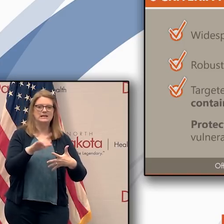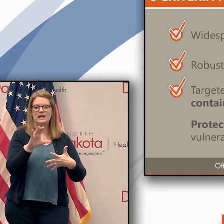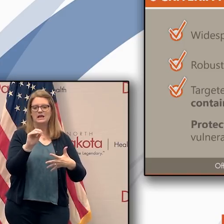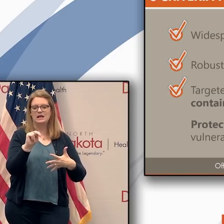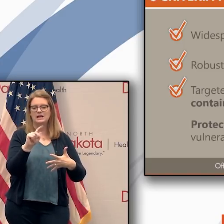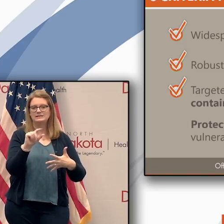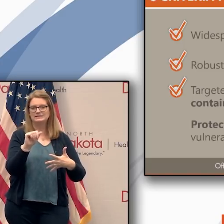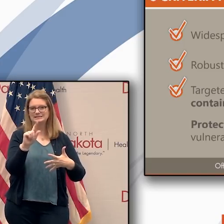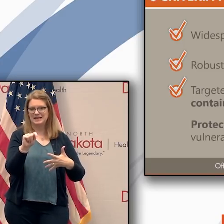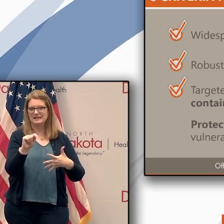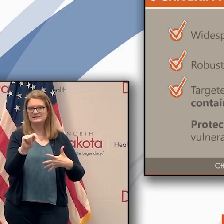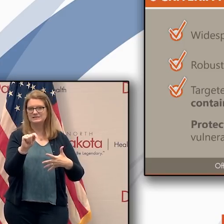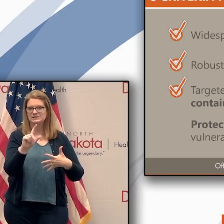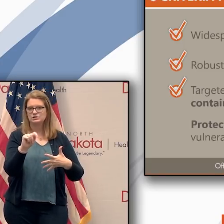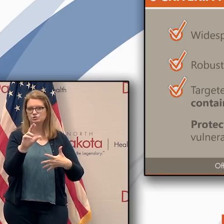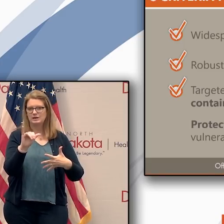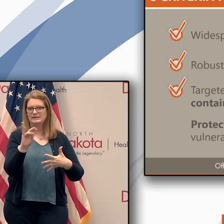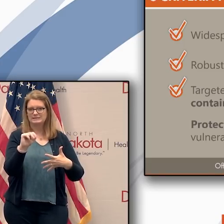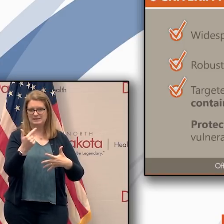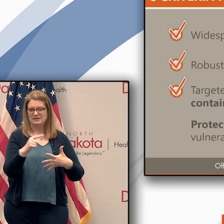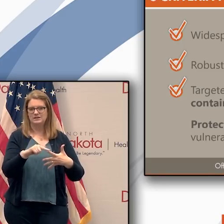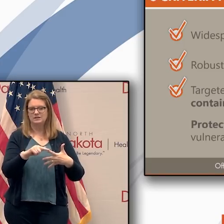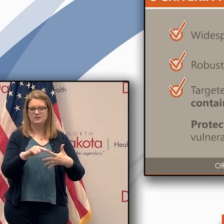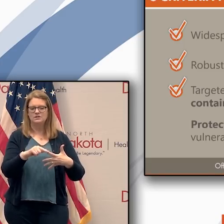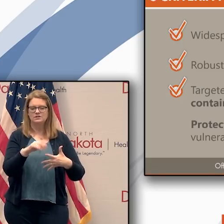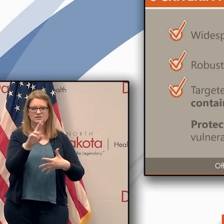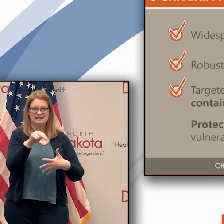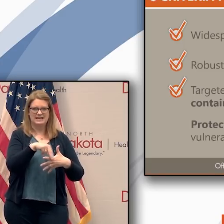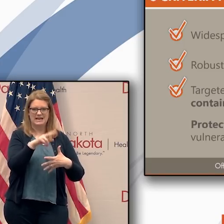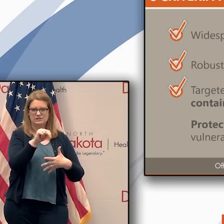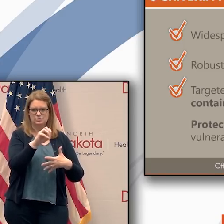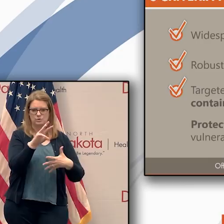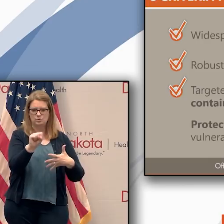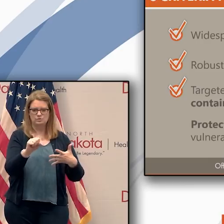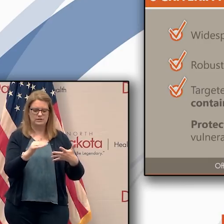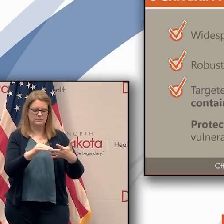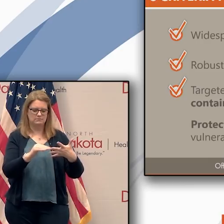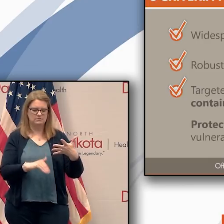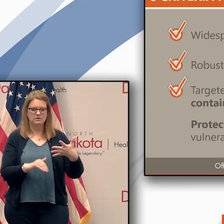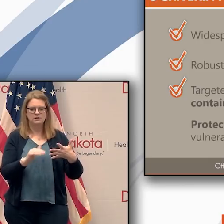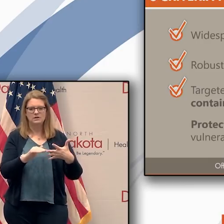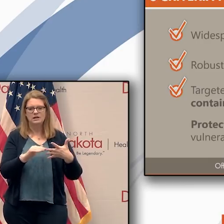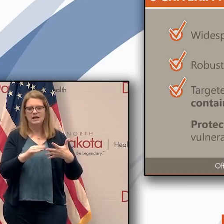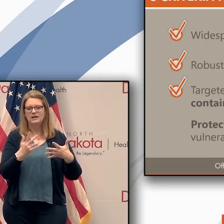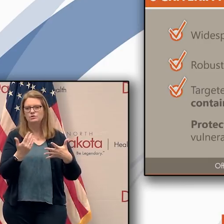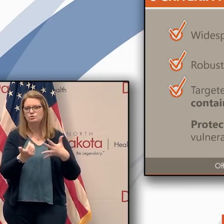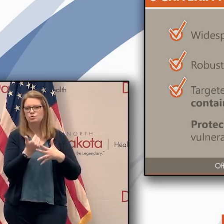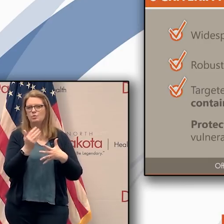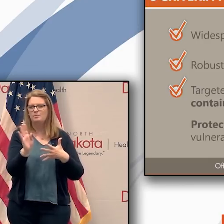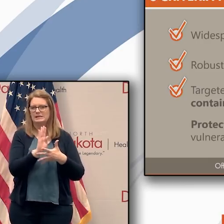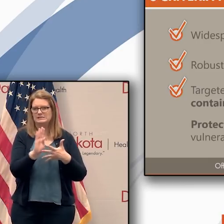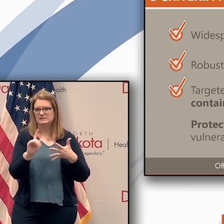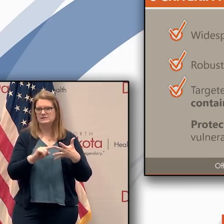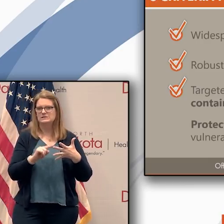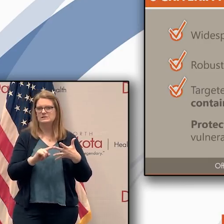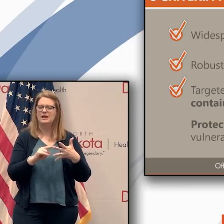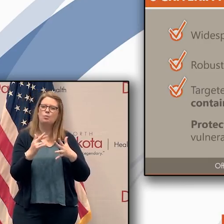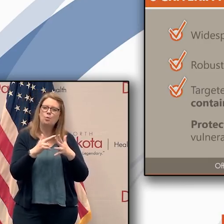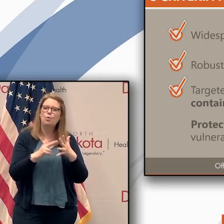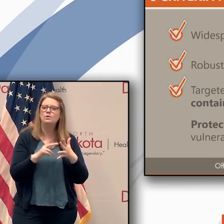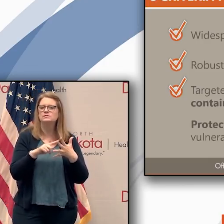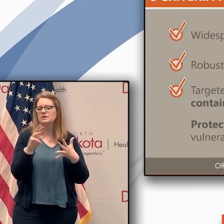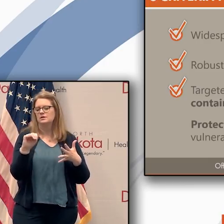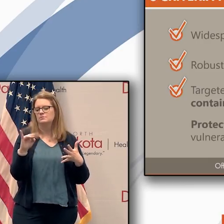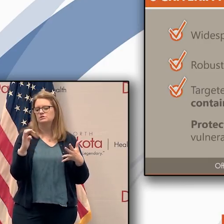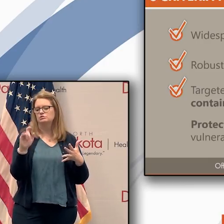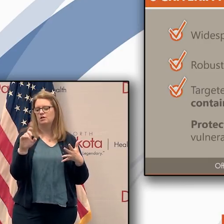some national news on each of those. And then the 7th one, new standard operating procedures for businesses. Michelle Comer is going to join us by phone and